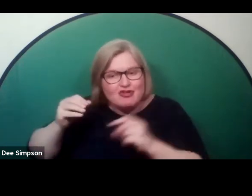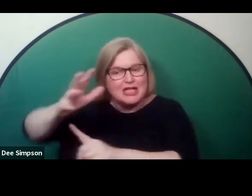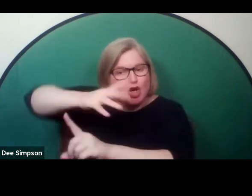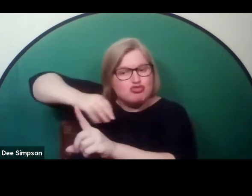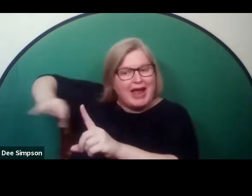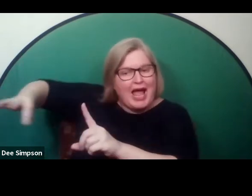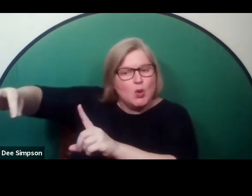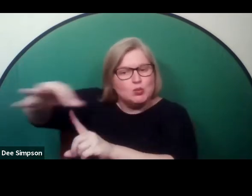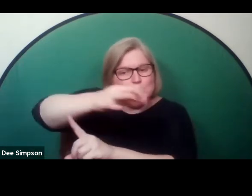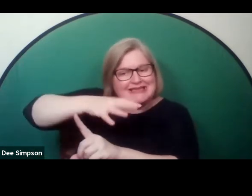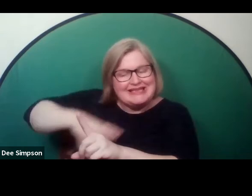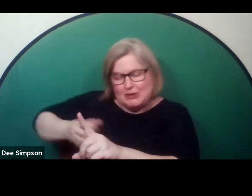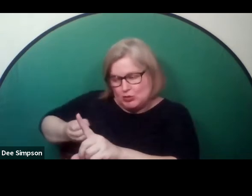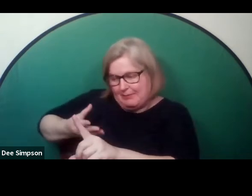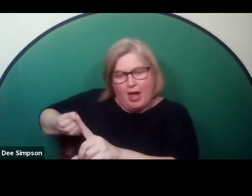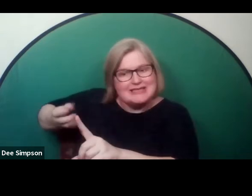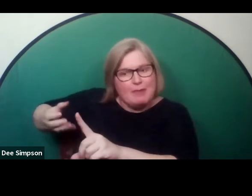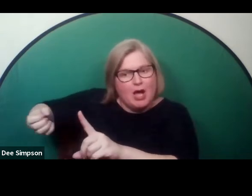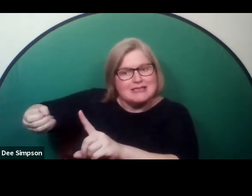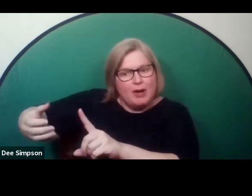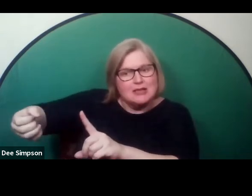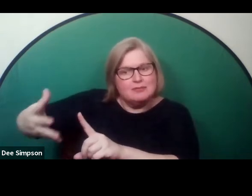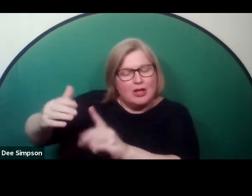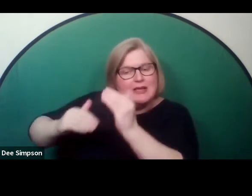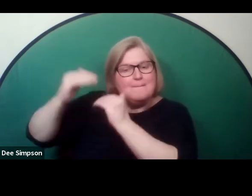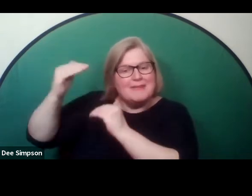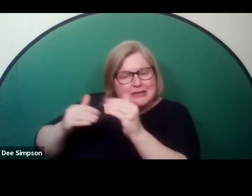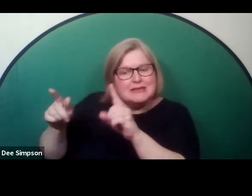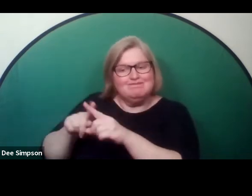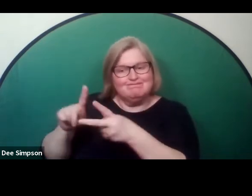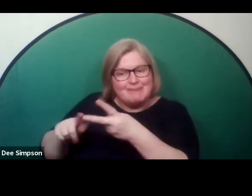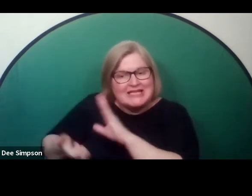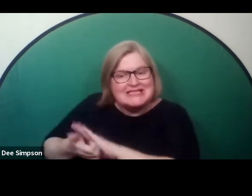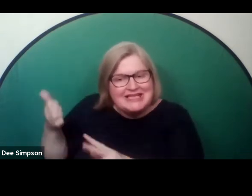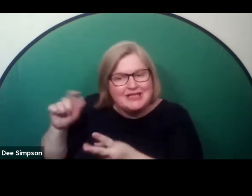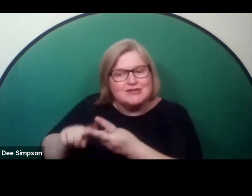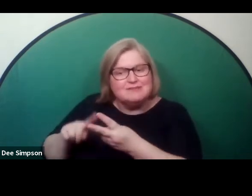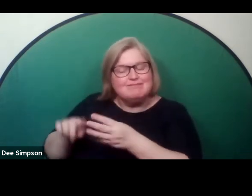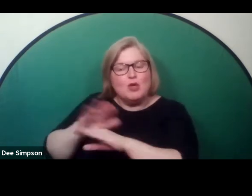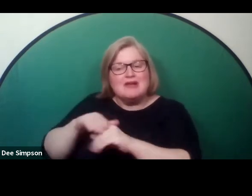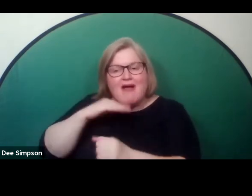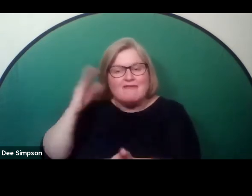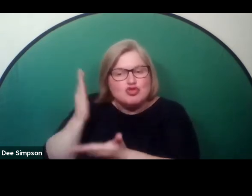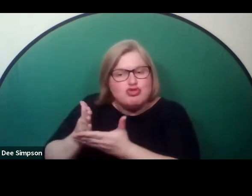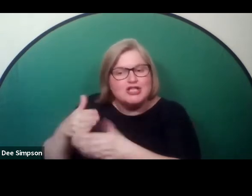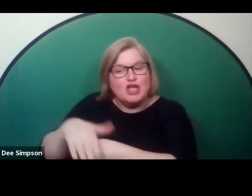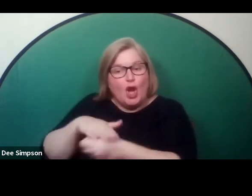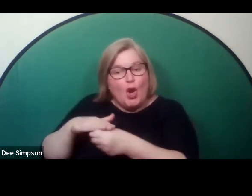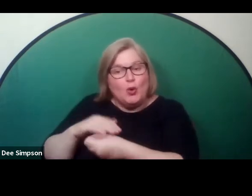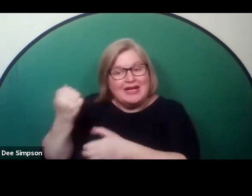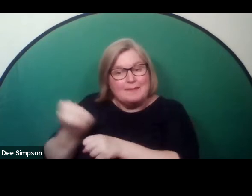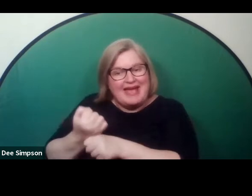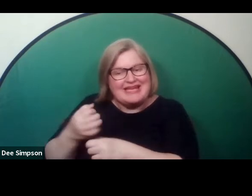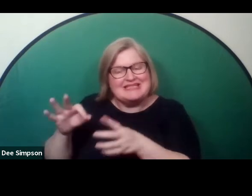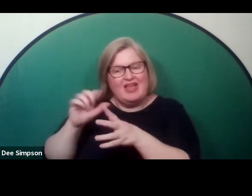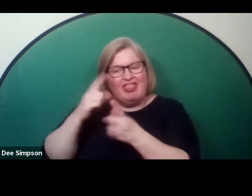in itself. Building the needed capacity and skills. There's a lack of trust in locally made devices in a lot of settings, and